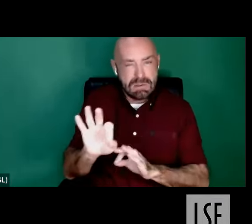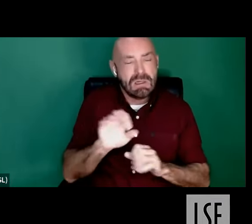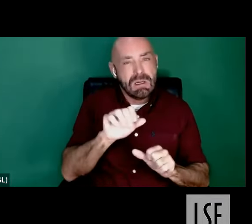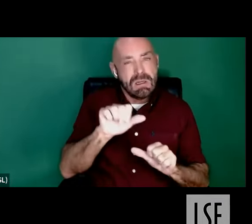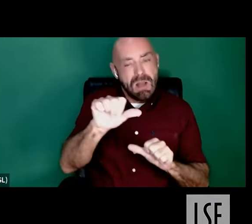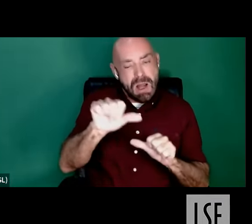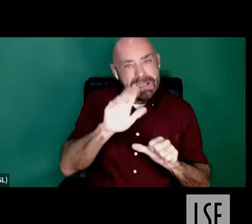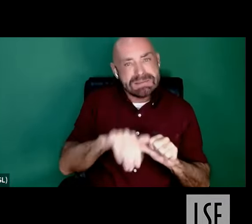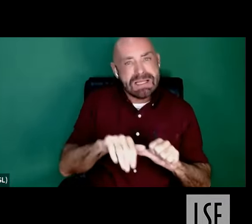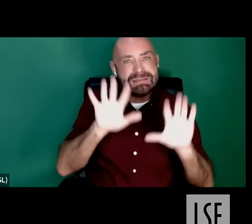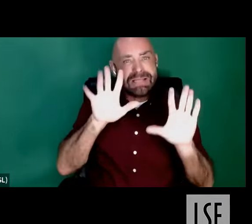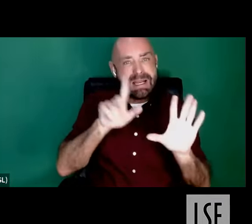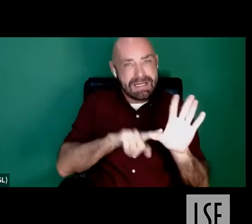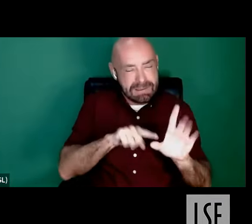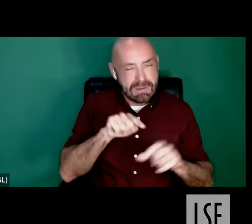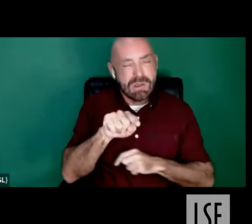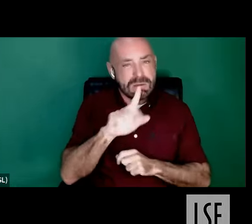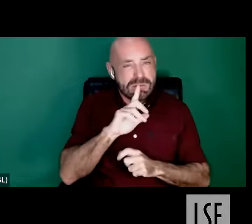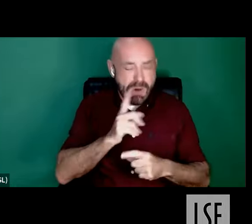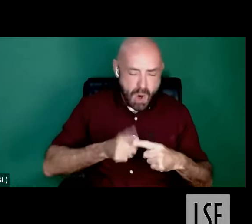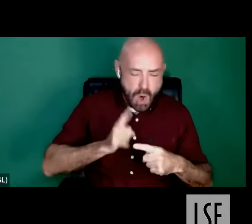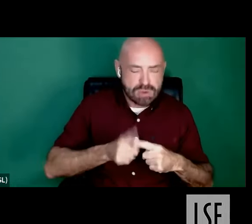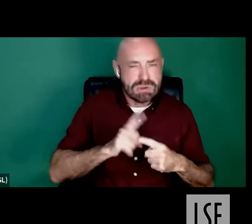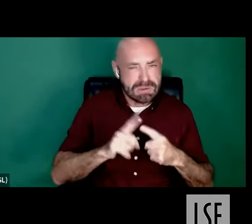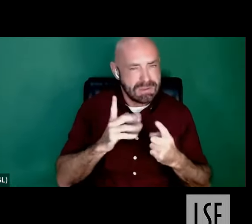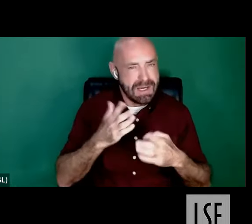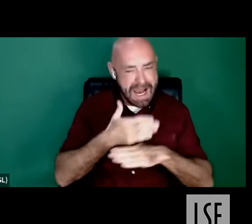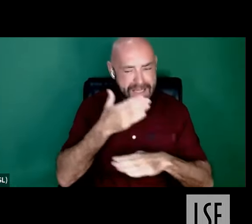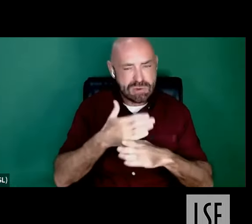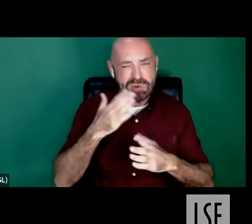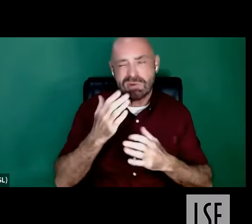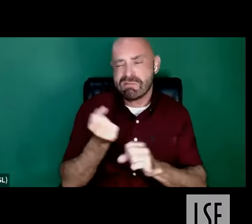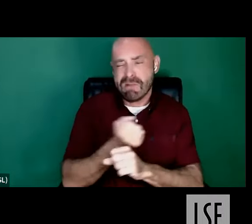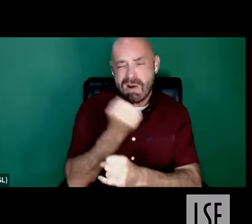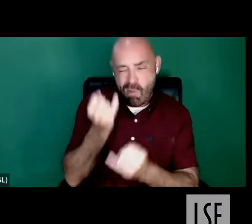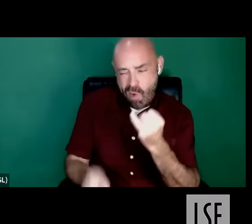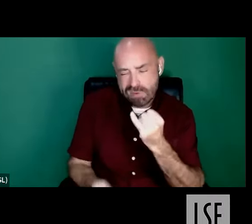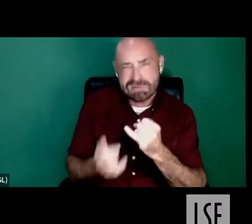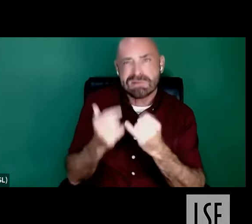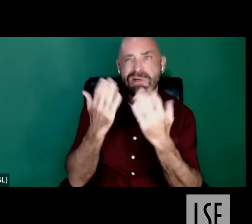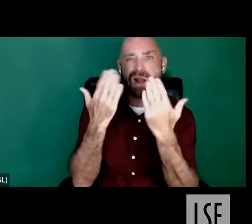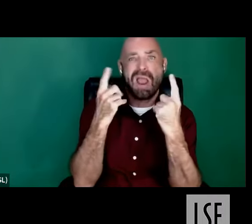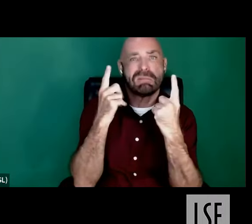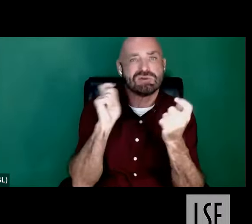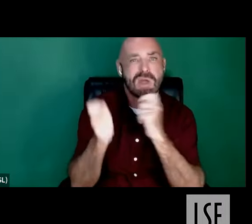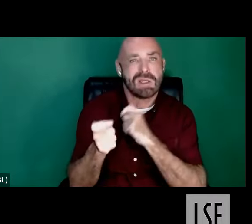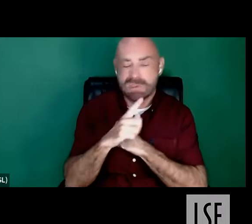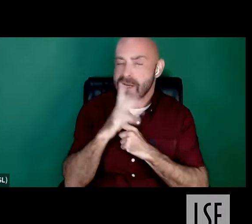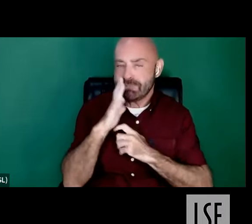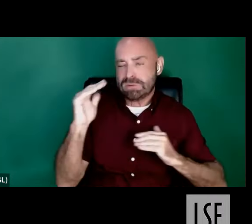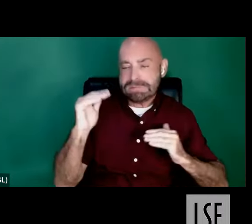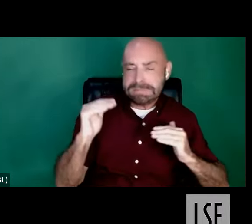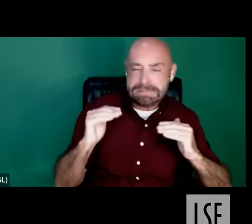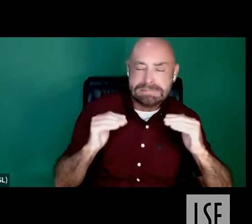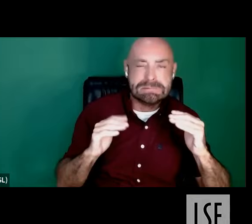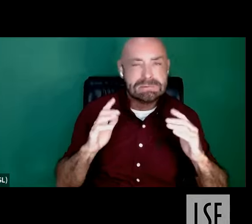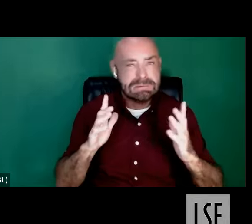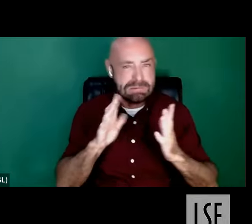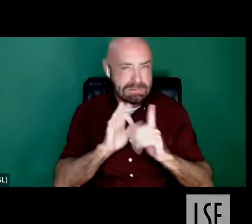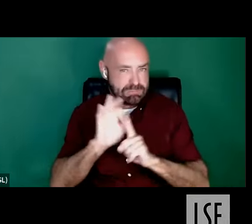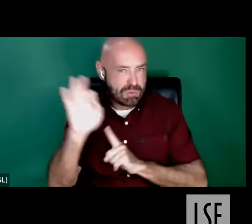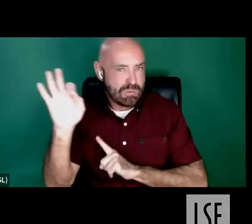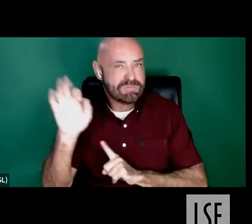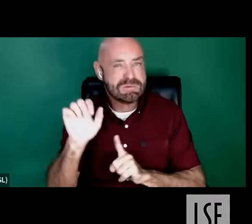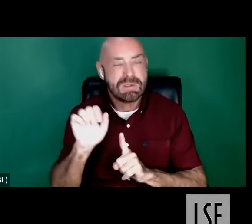decade to take urgent action to mitigate the worst impacts of climate change. And if we don't act, if we